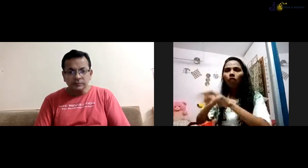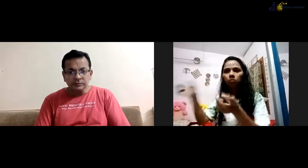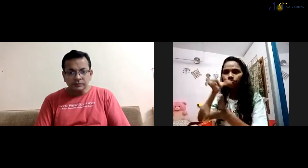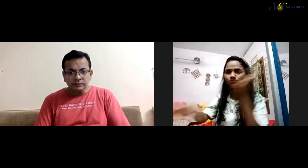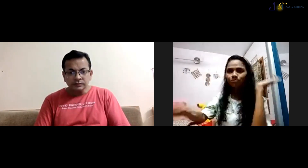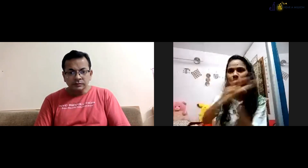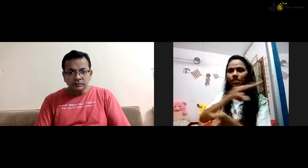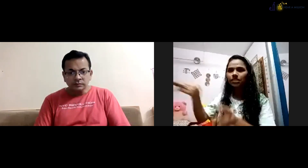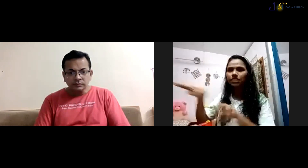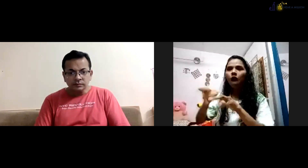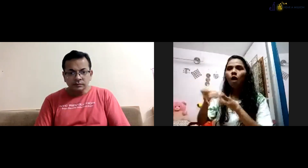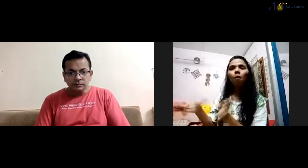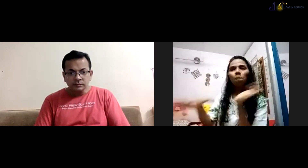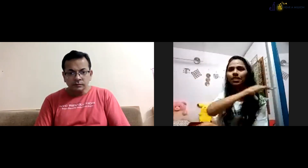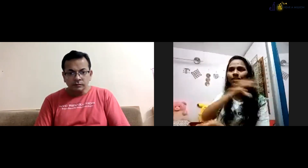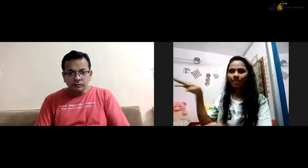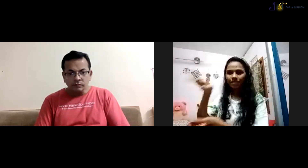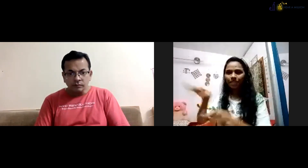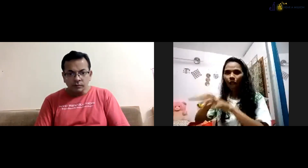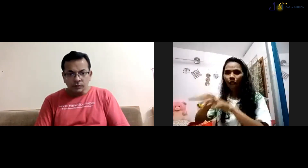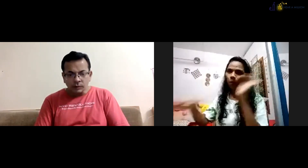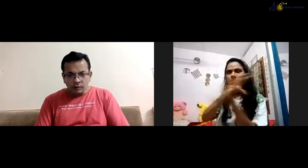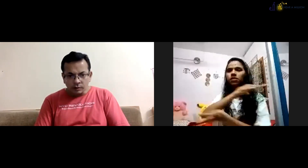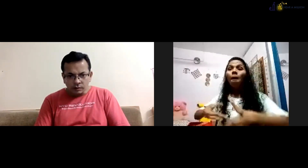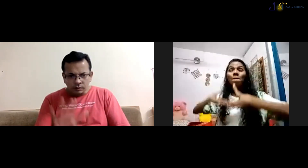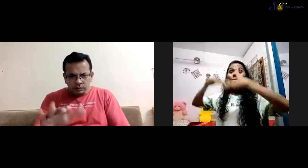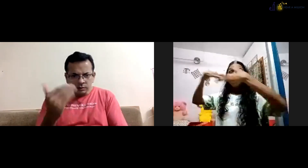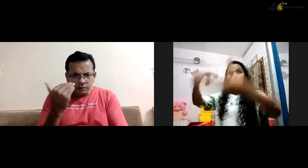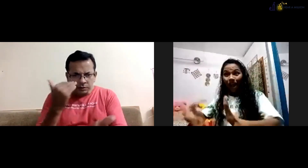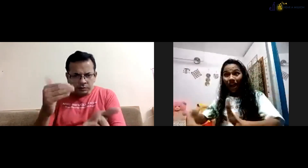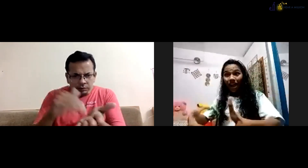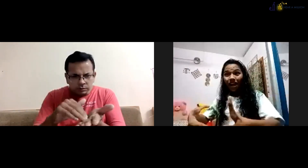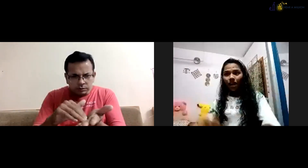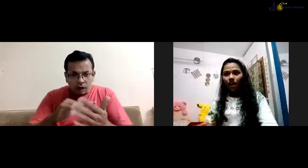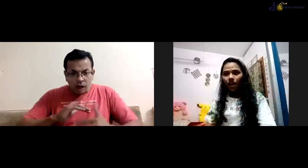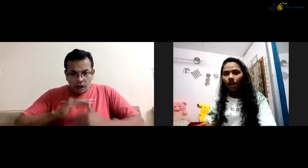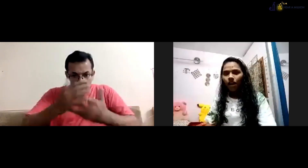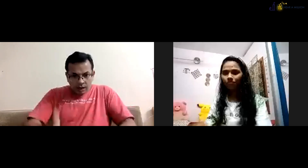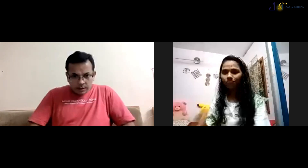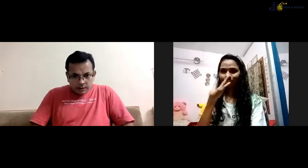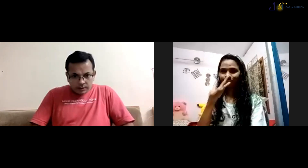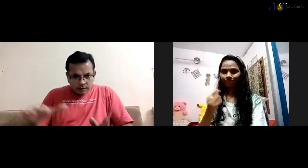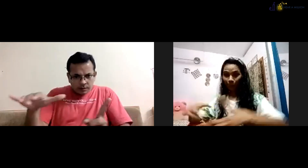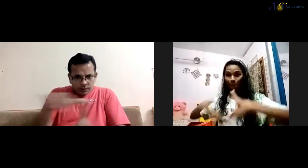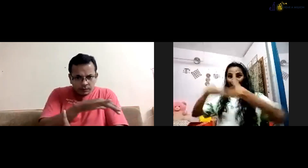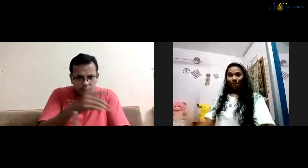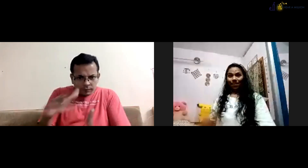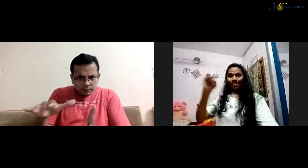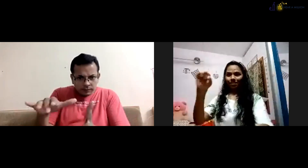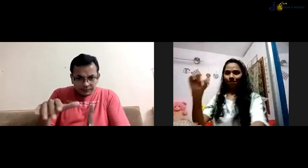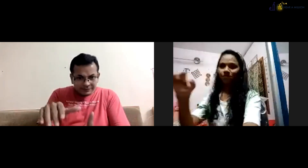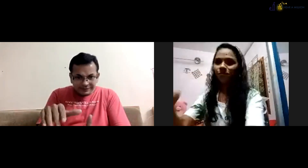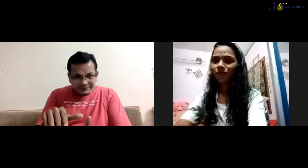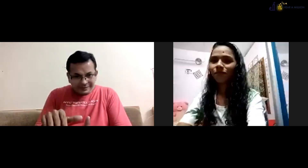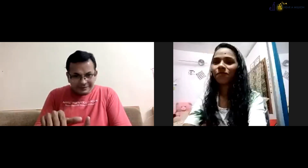So once my mothers and they took me okay, how this is doing. I cannot see her When she was